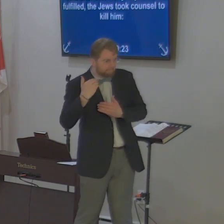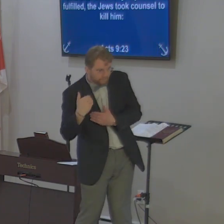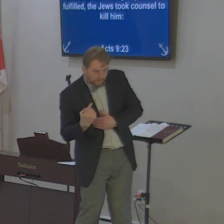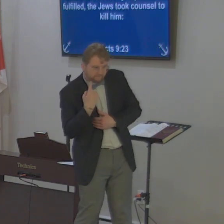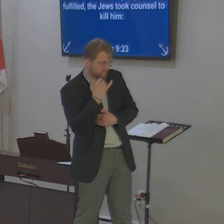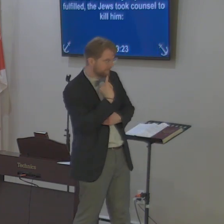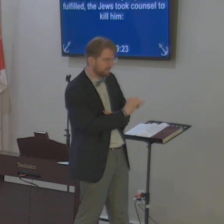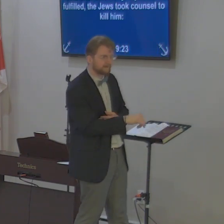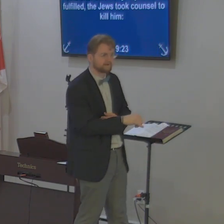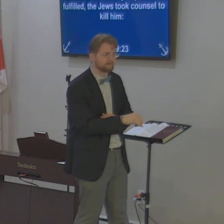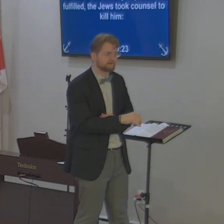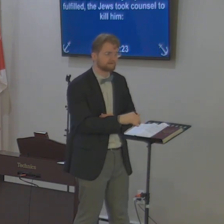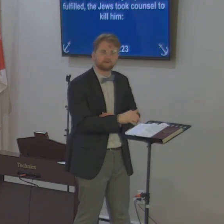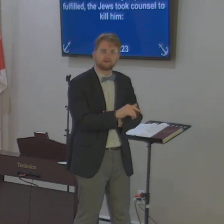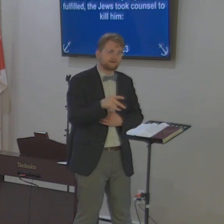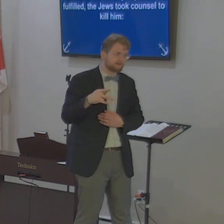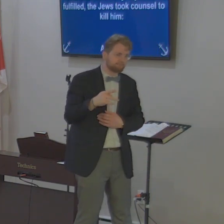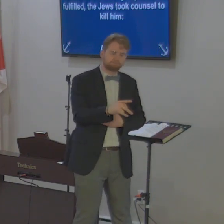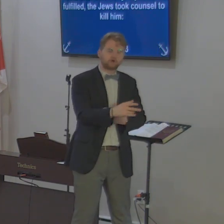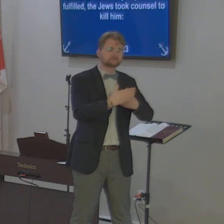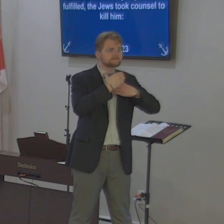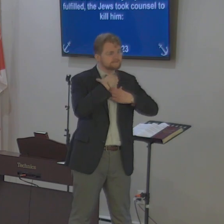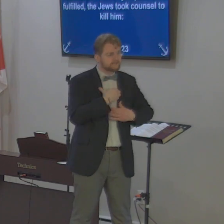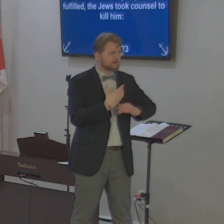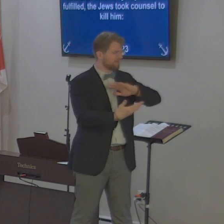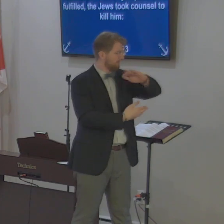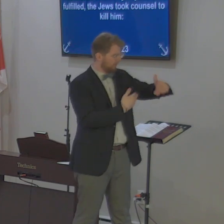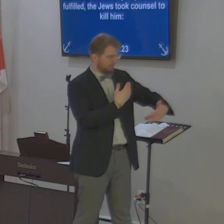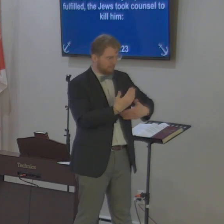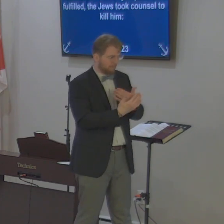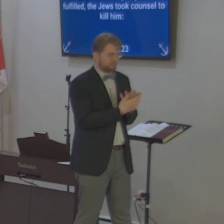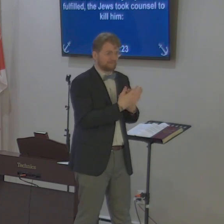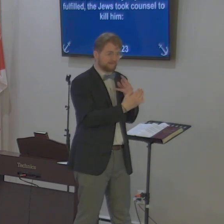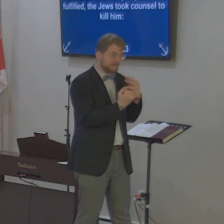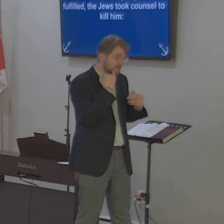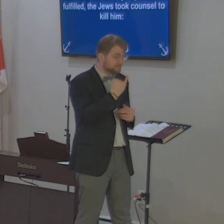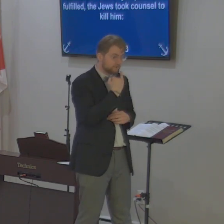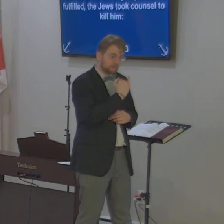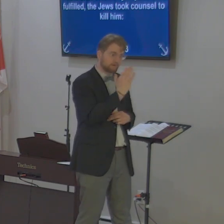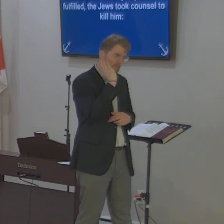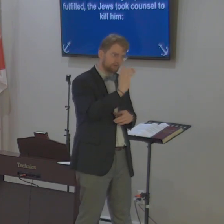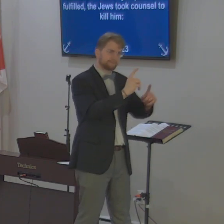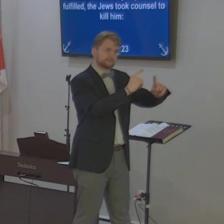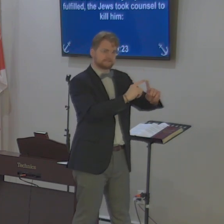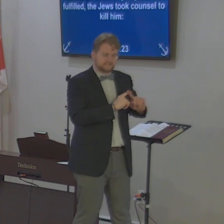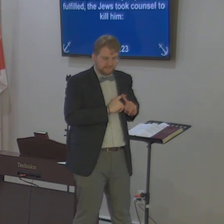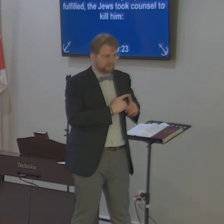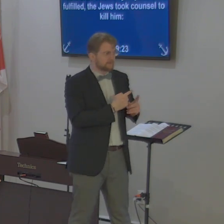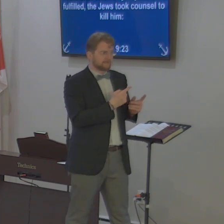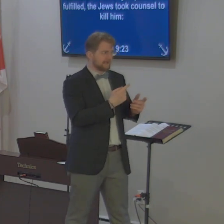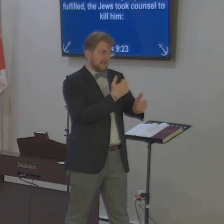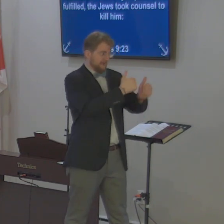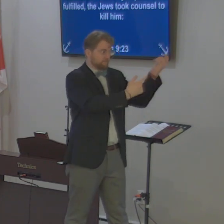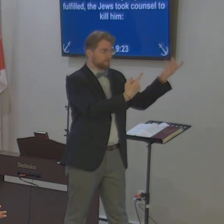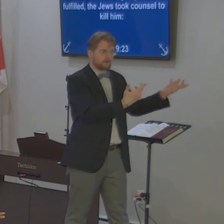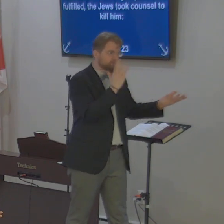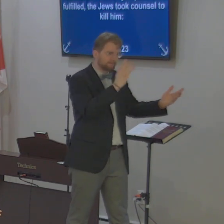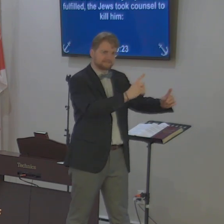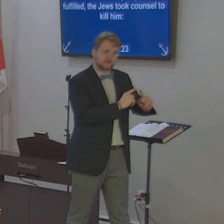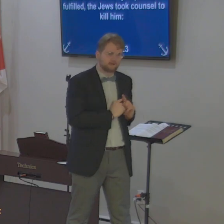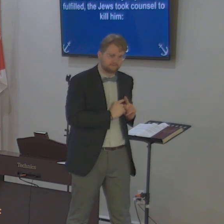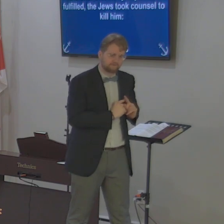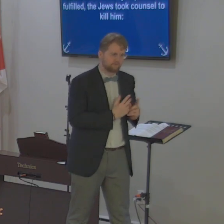Paul wanted every individual, his desire is that all of Israel would be saved. He wanted everybody to know the